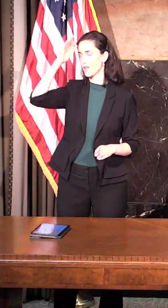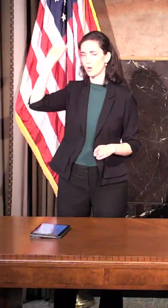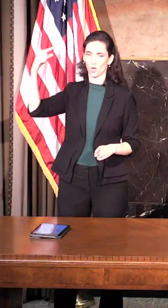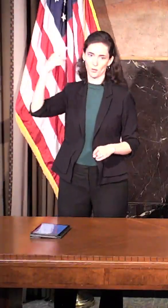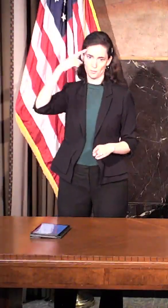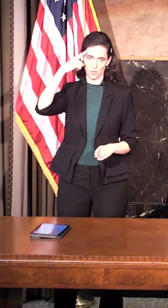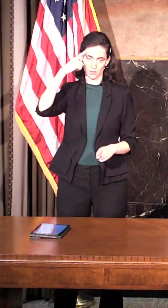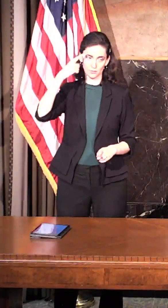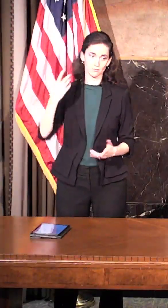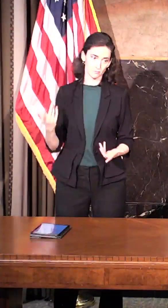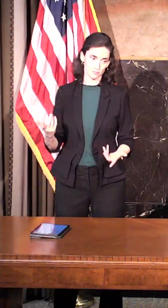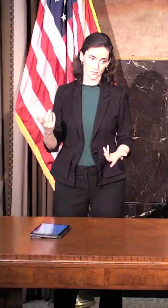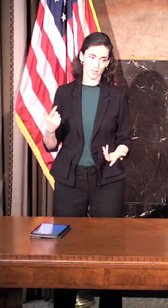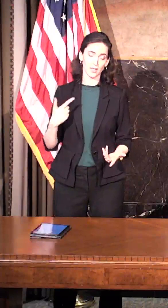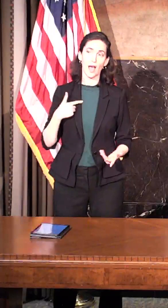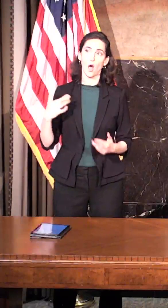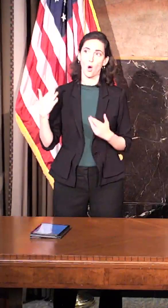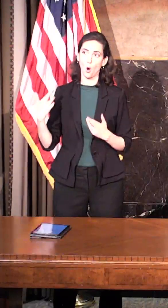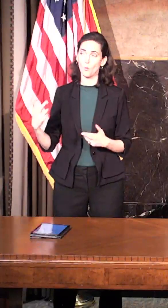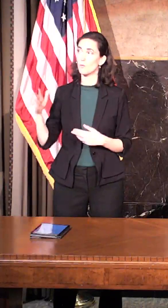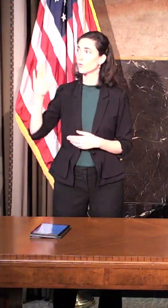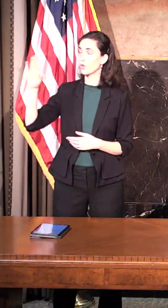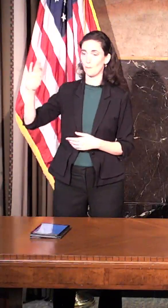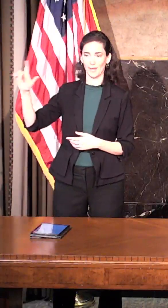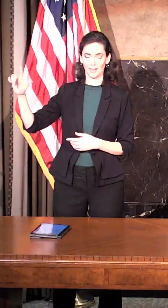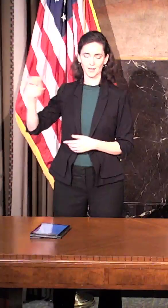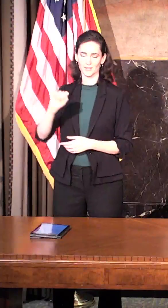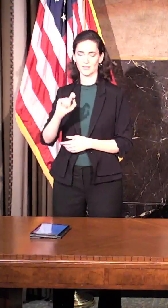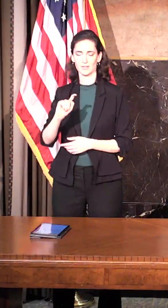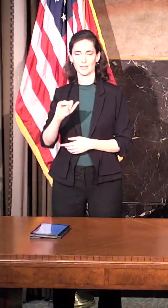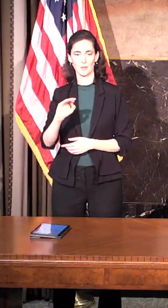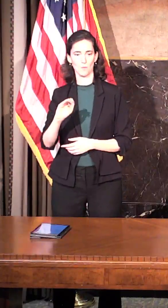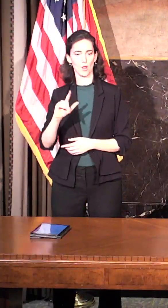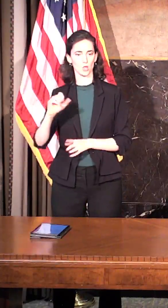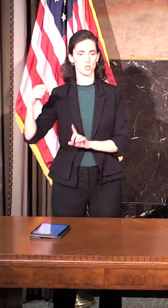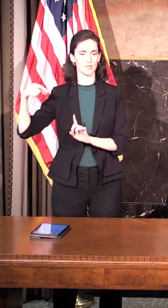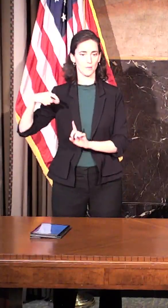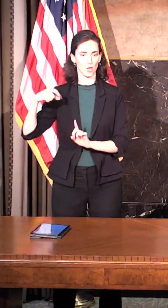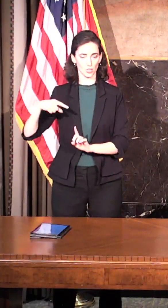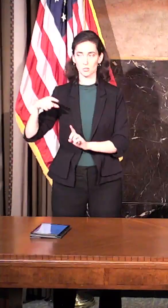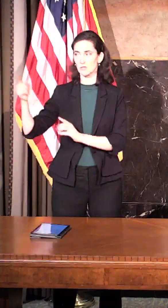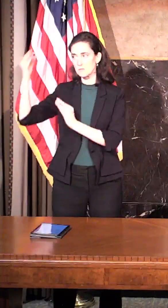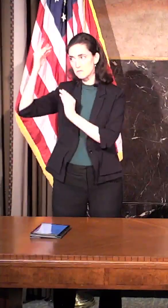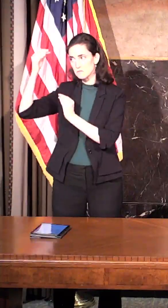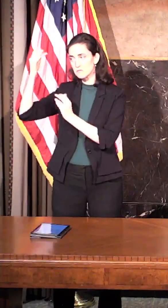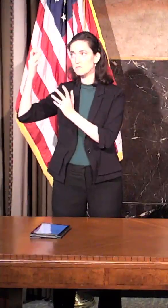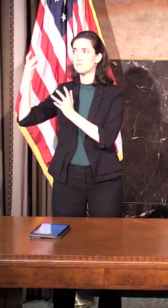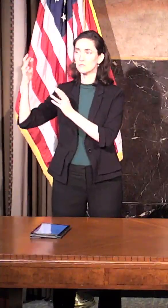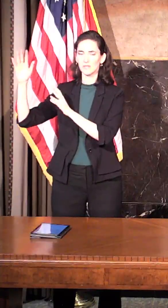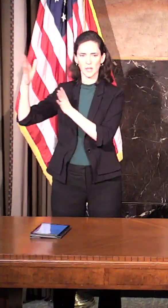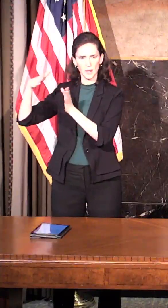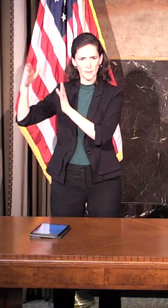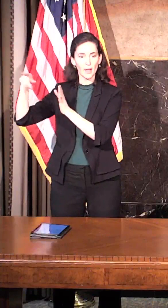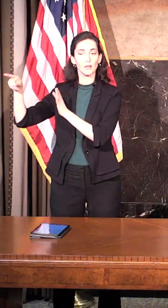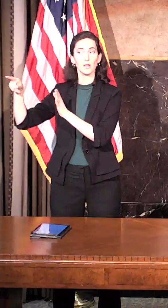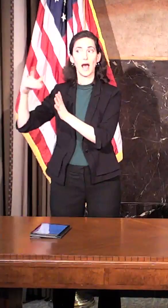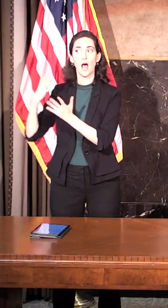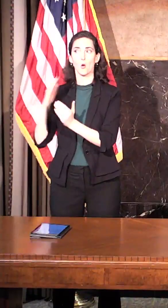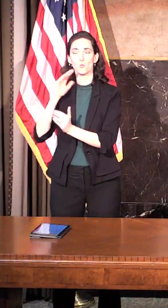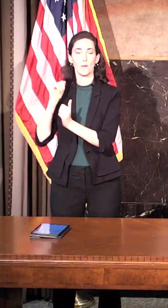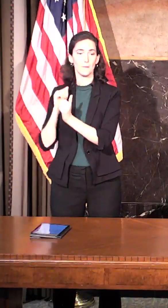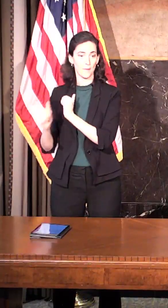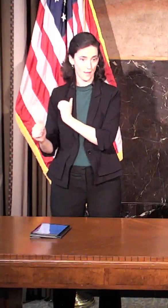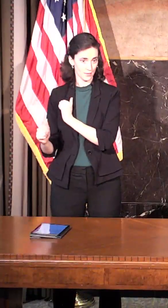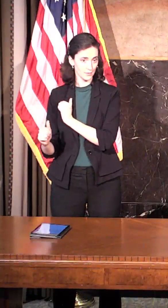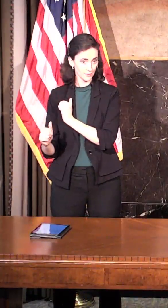the stimulus bill that is under consideration will pass in some form or fashion that certainly